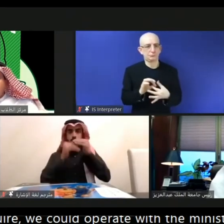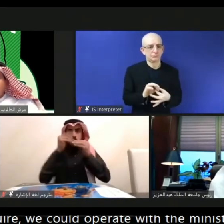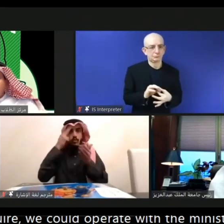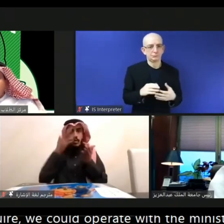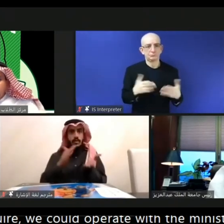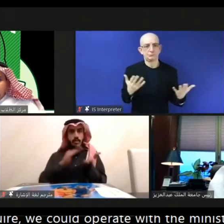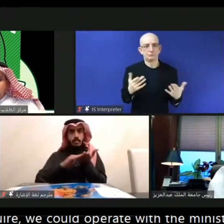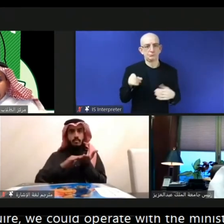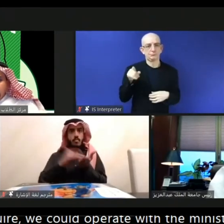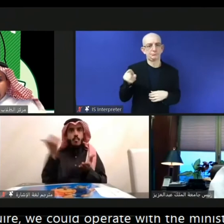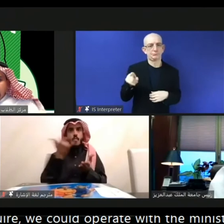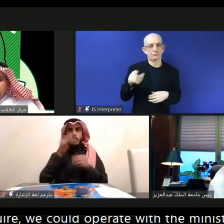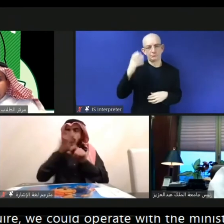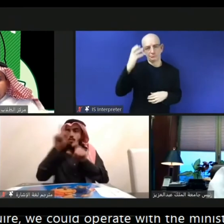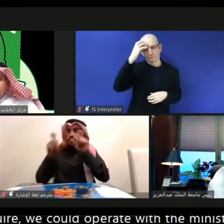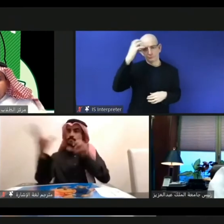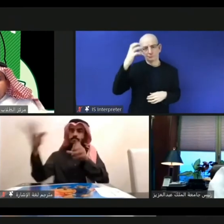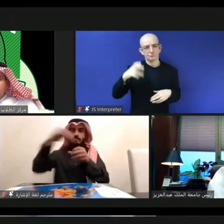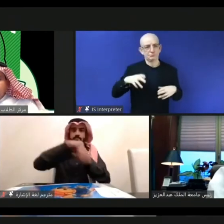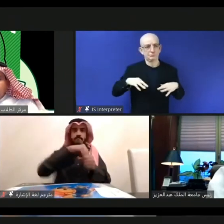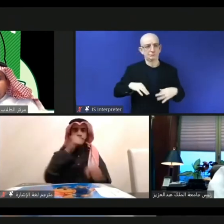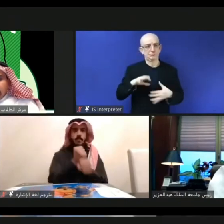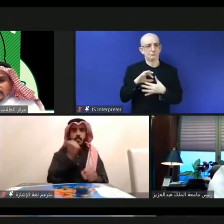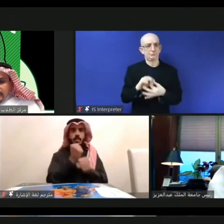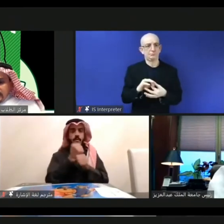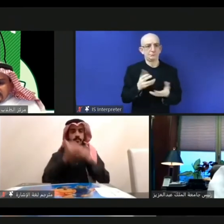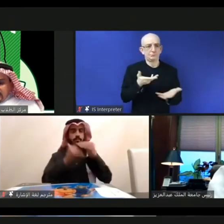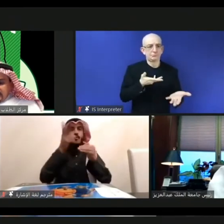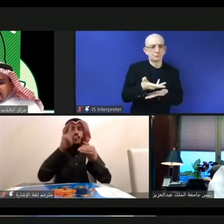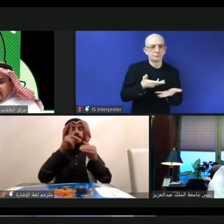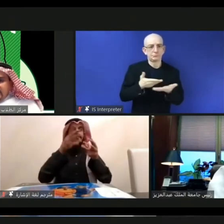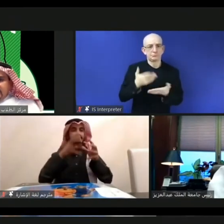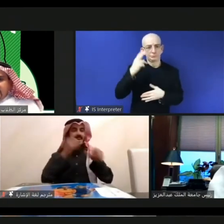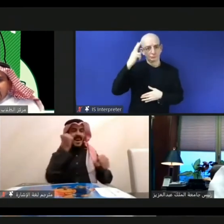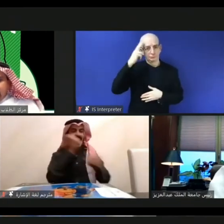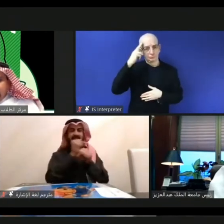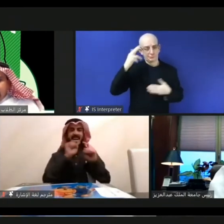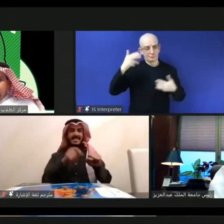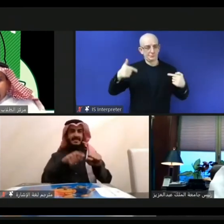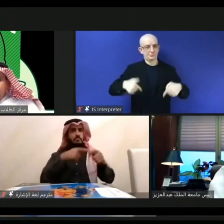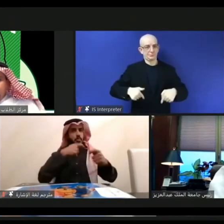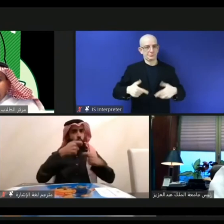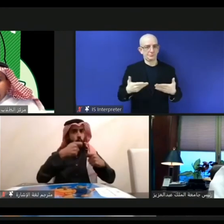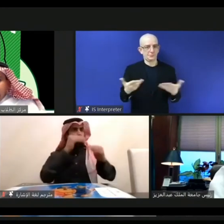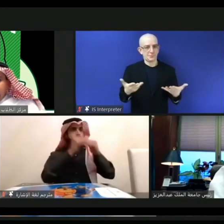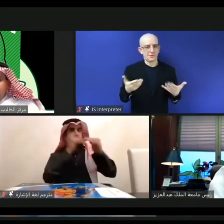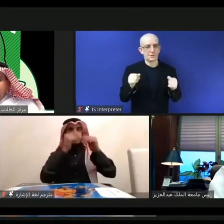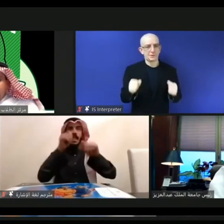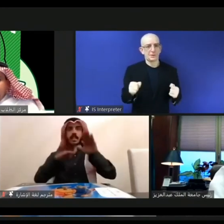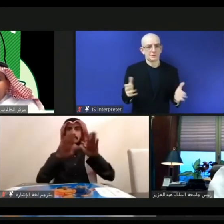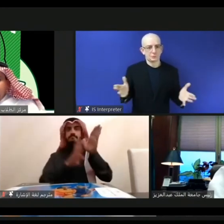people with disabilities to be part of the labor market and prepare them for the change in the nature of